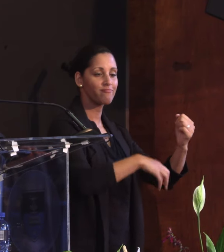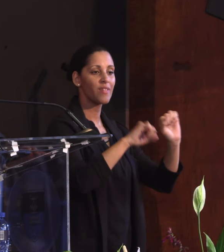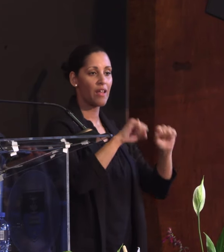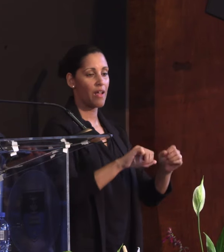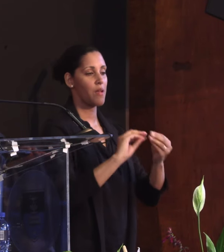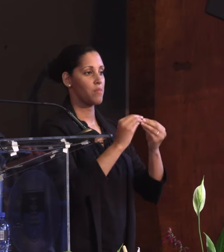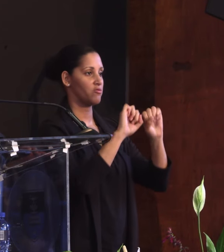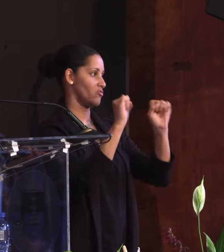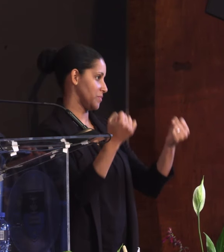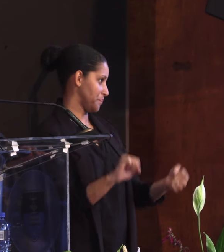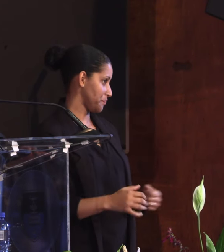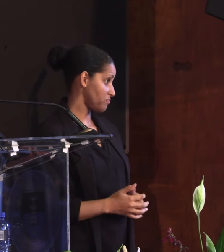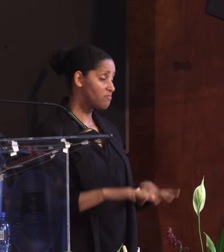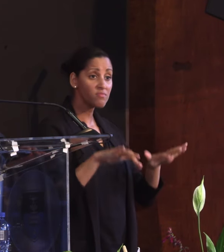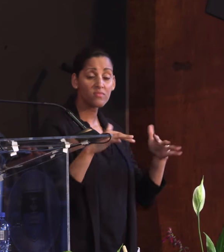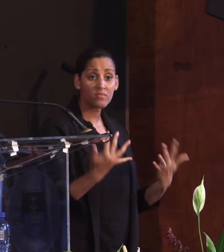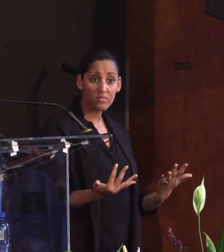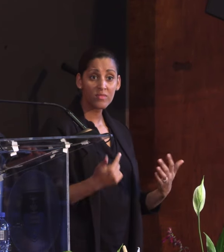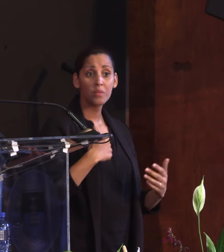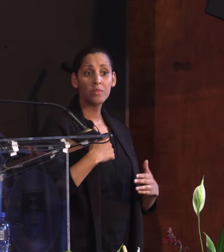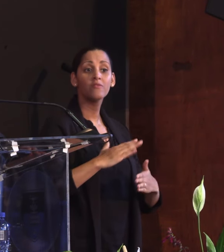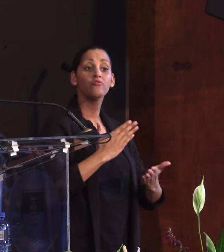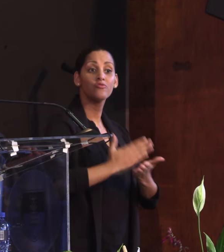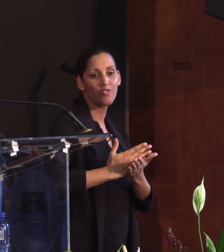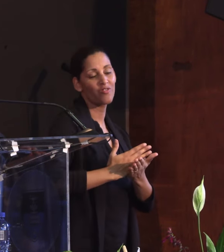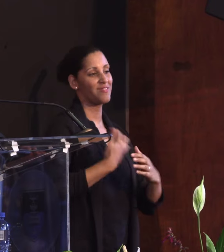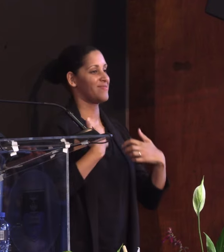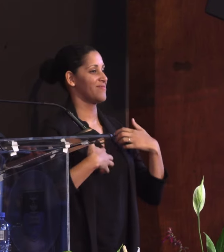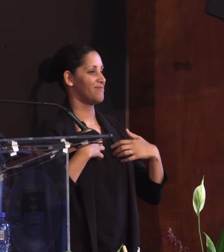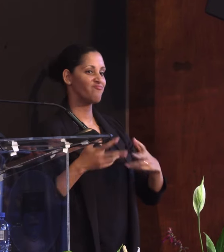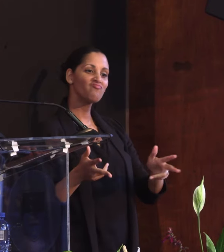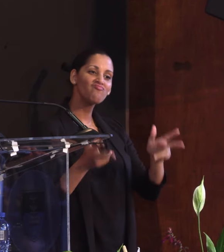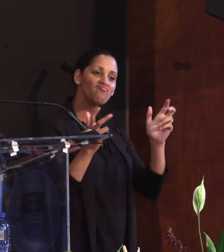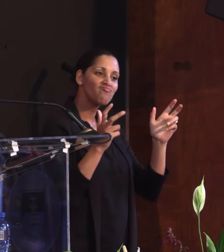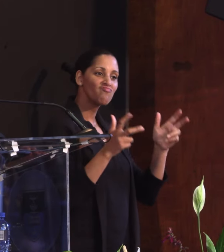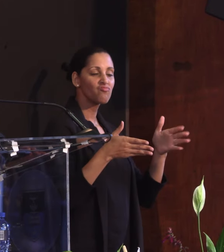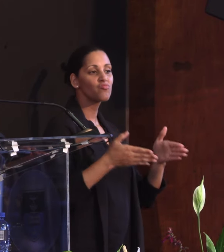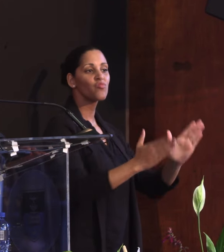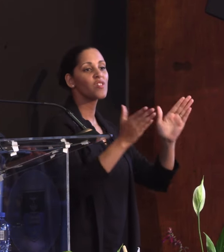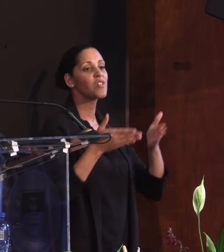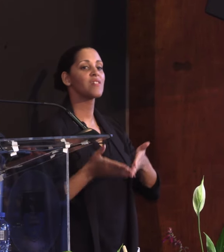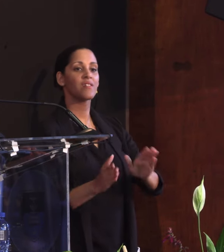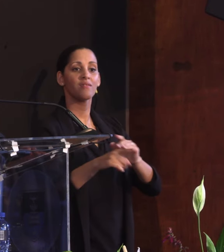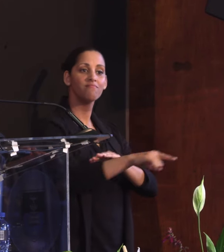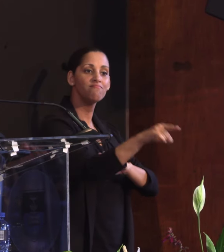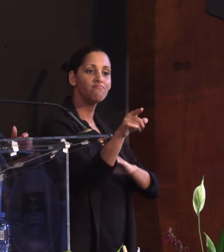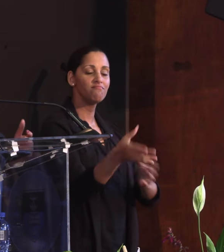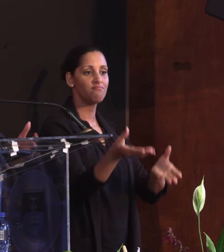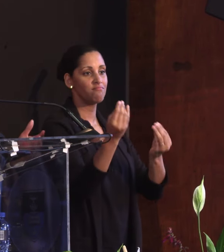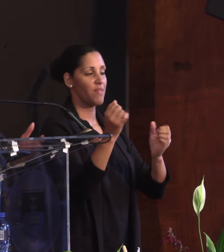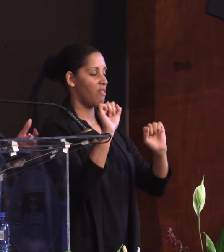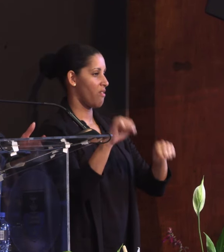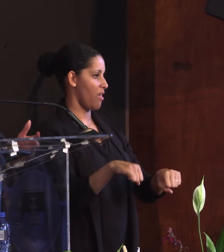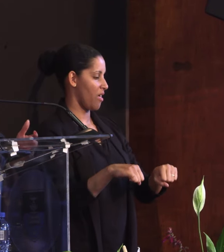it. I certainly look forward to hearing about the ways you will find to